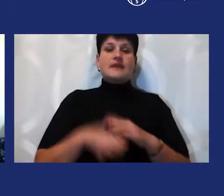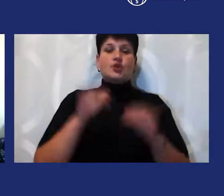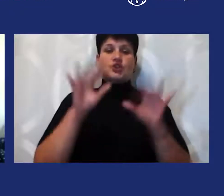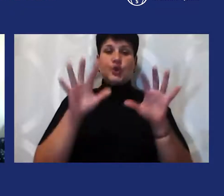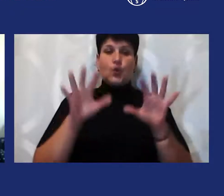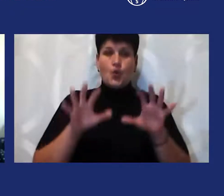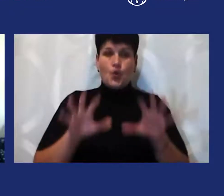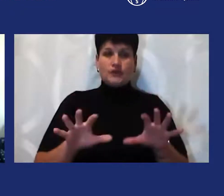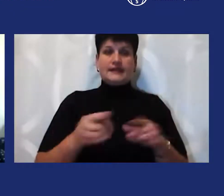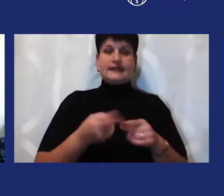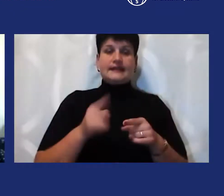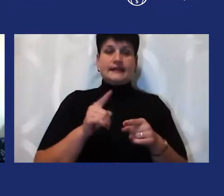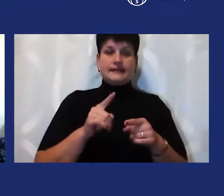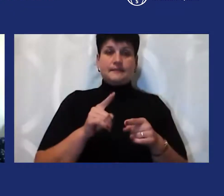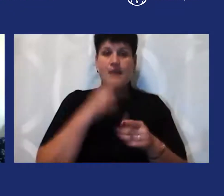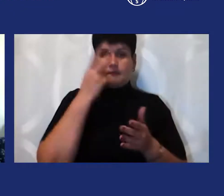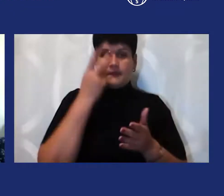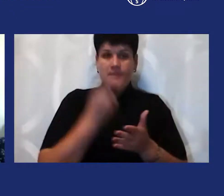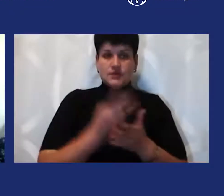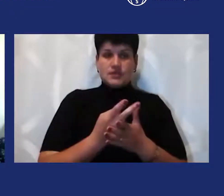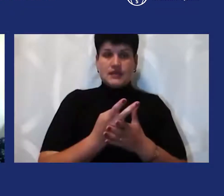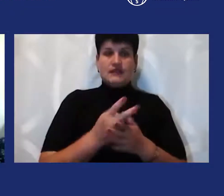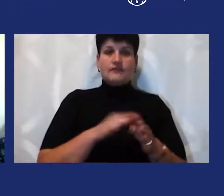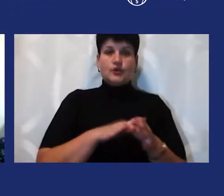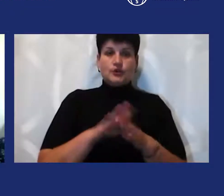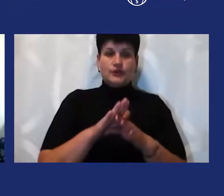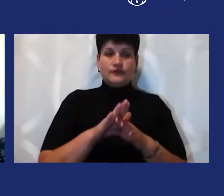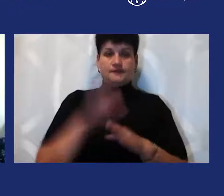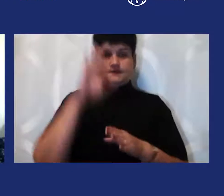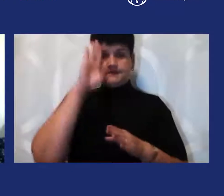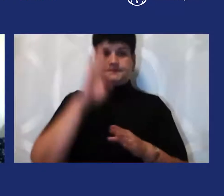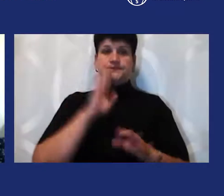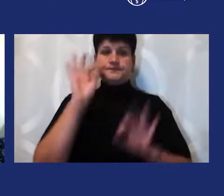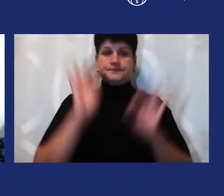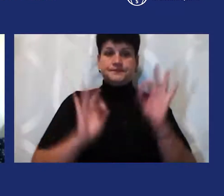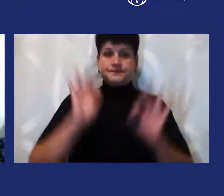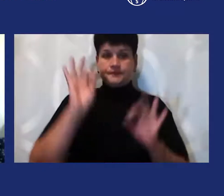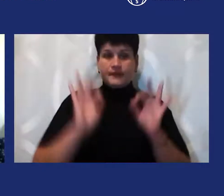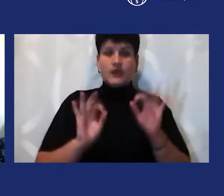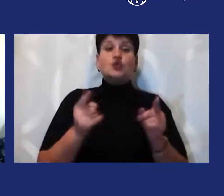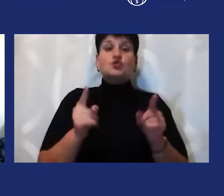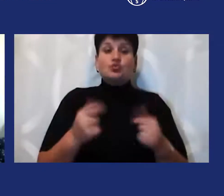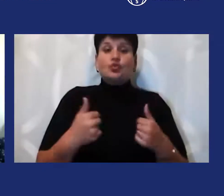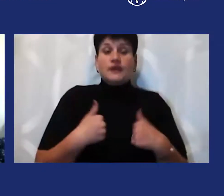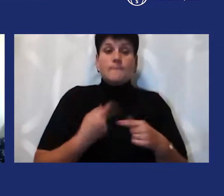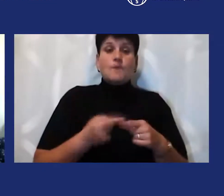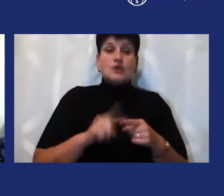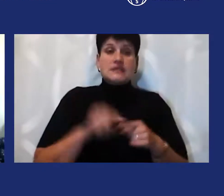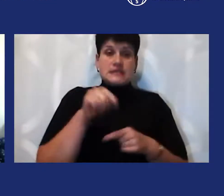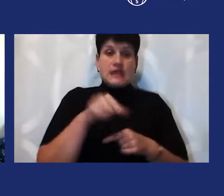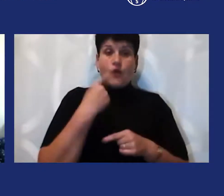it, the election code provided for compliance with the gender quota. Why